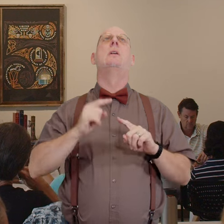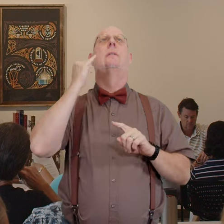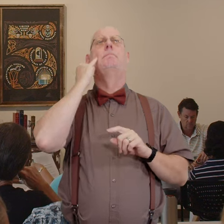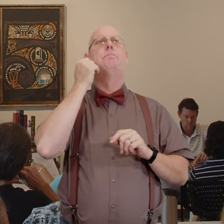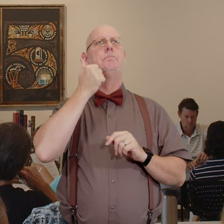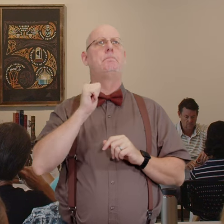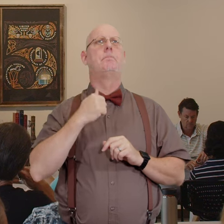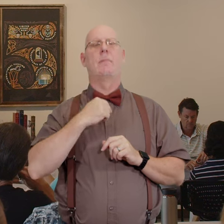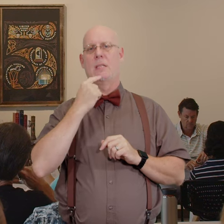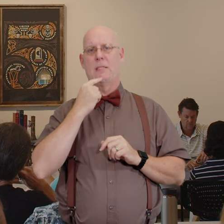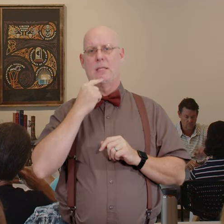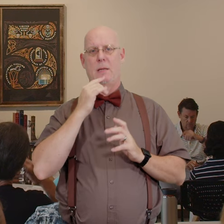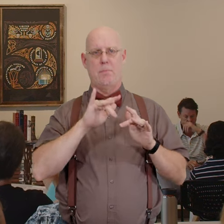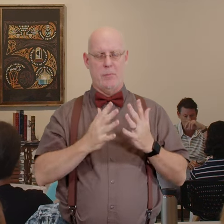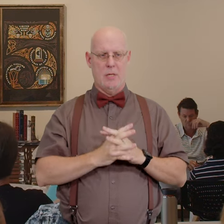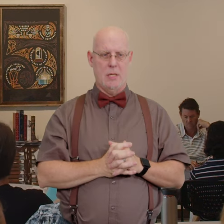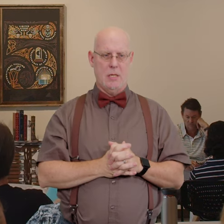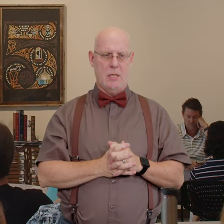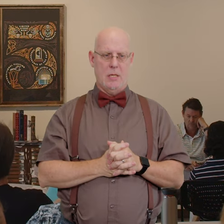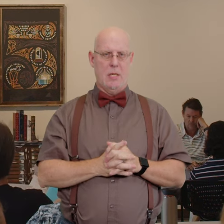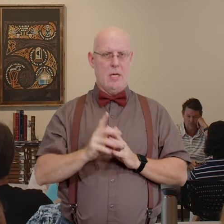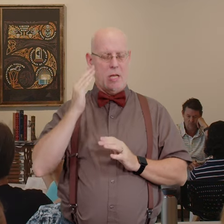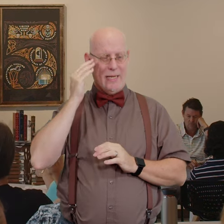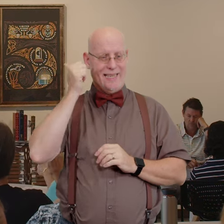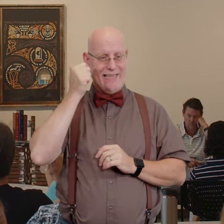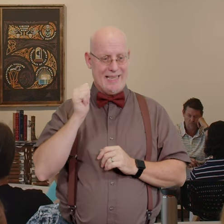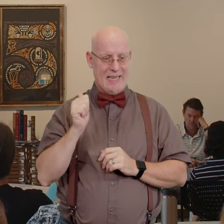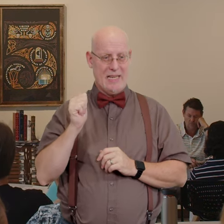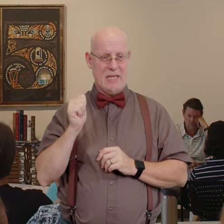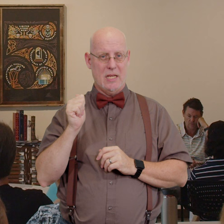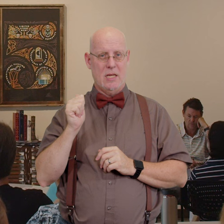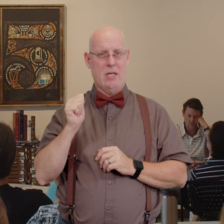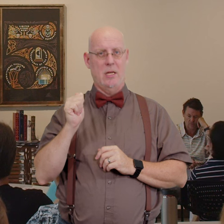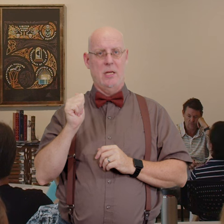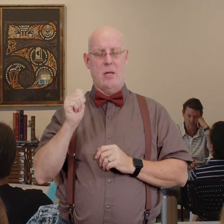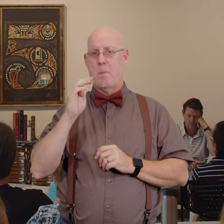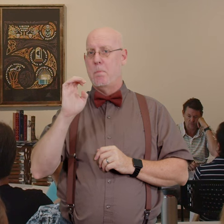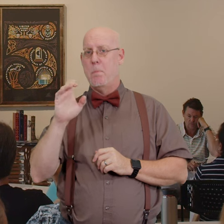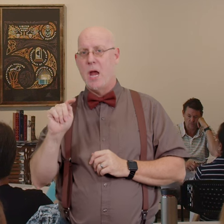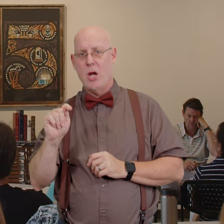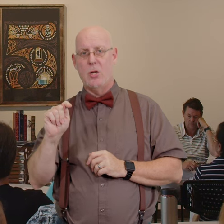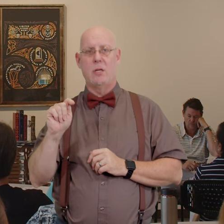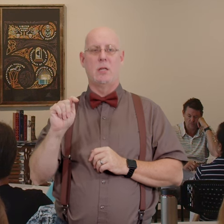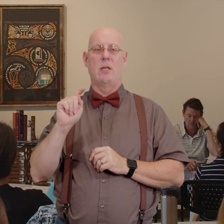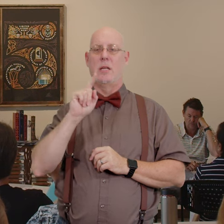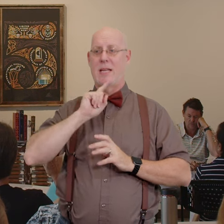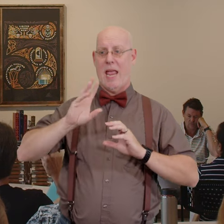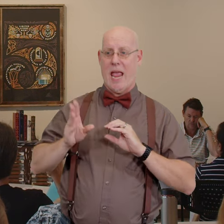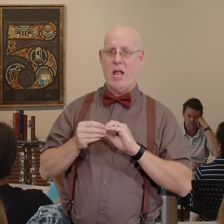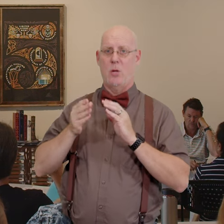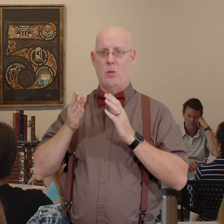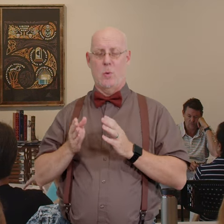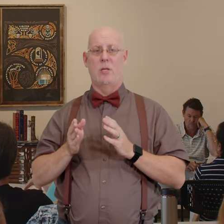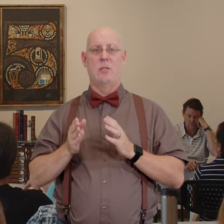But if any, I would argue biblically and logically, if any merit whatsoever is added